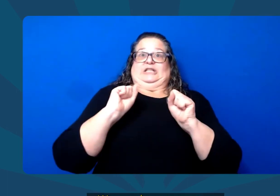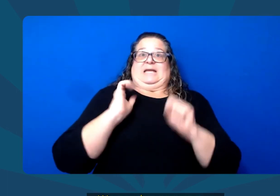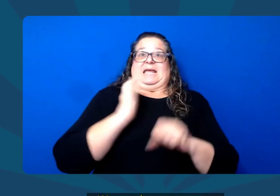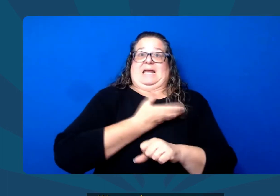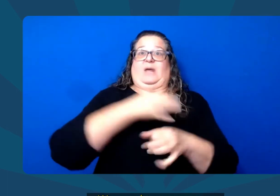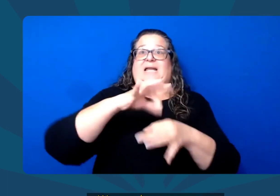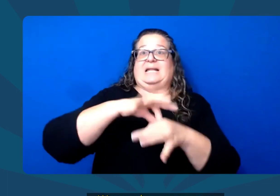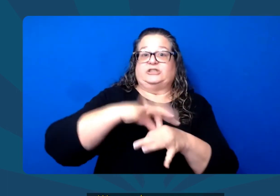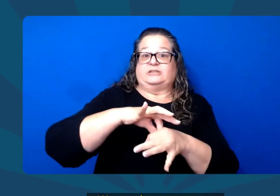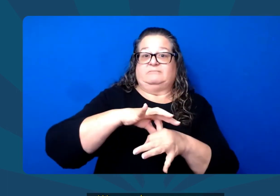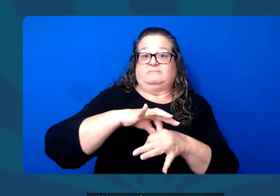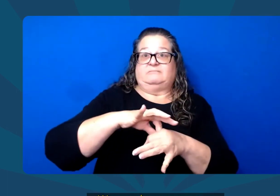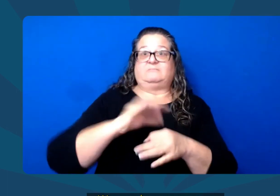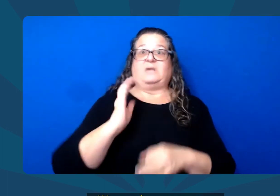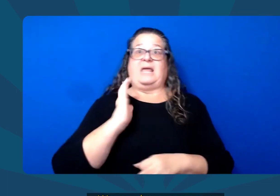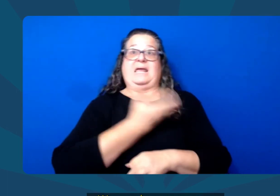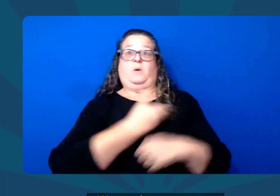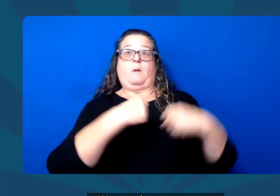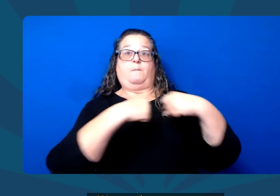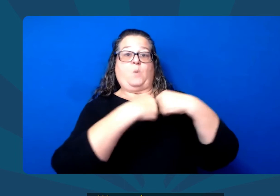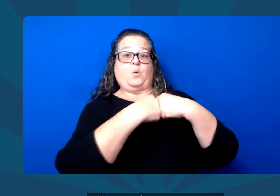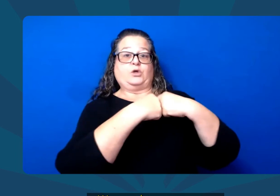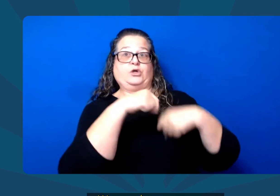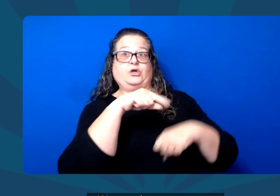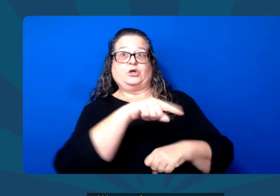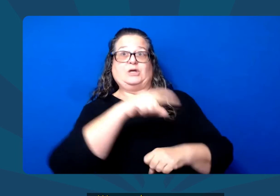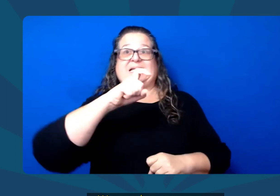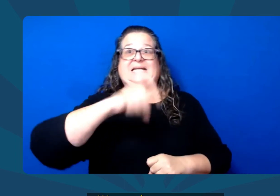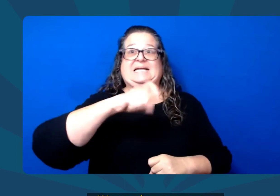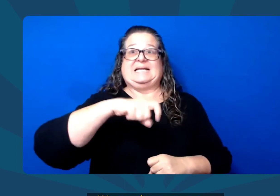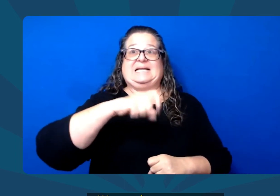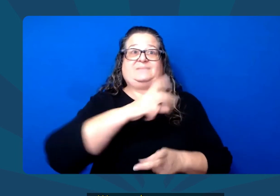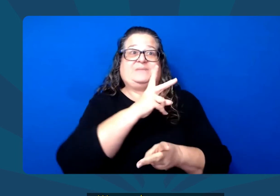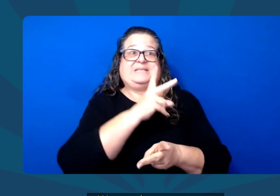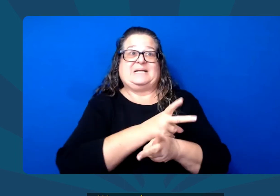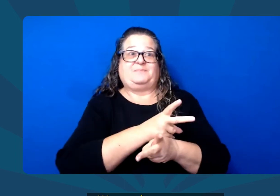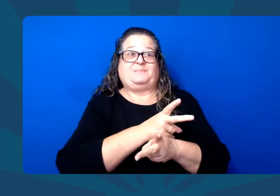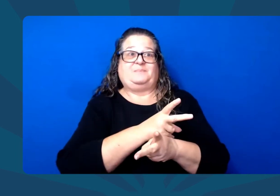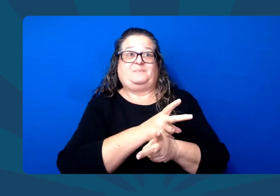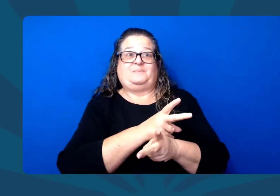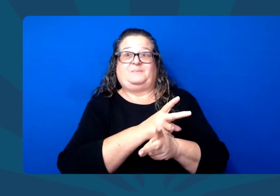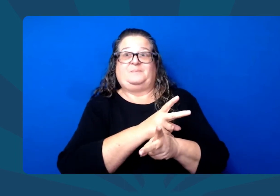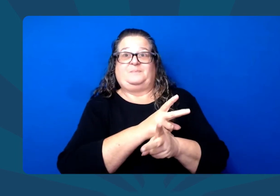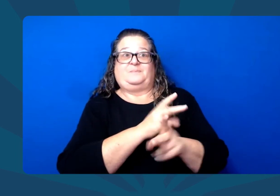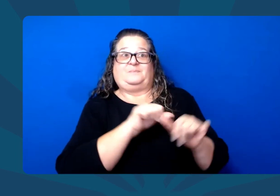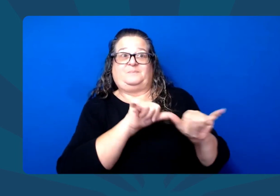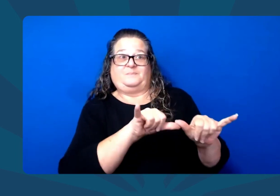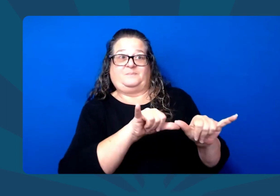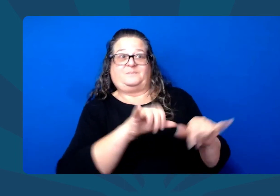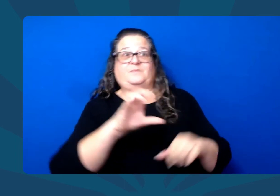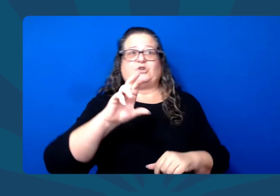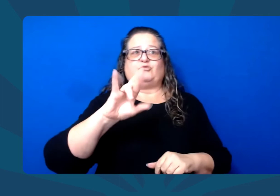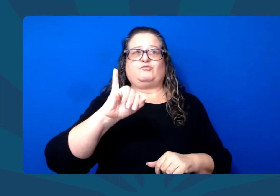We need to secure our elections and our borders. We need to keep